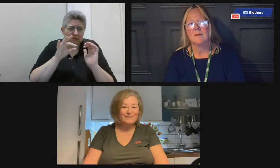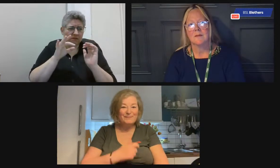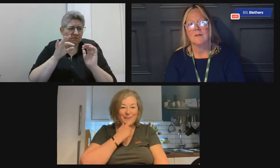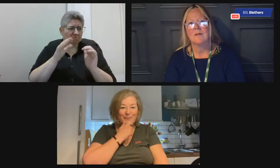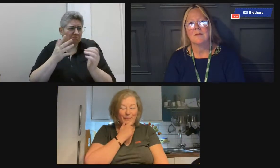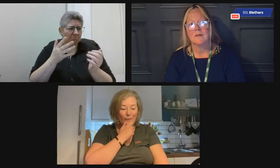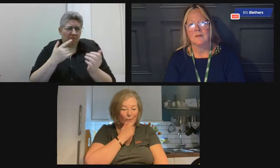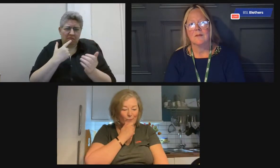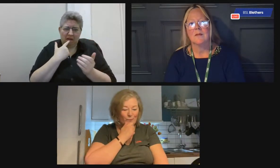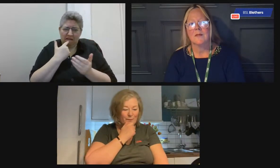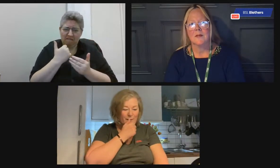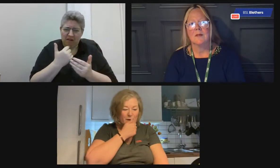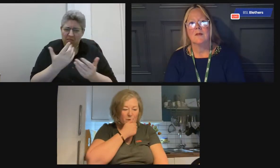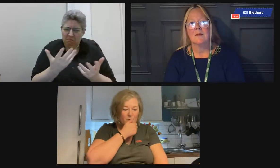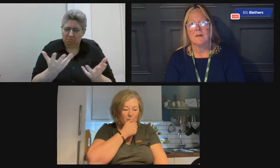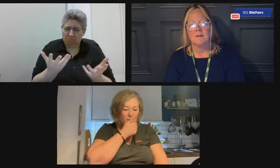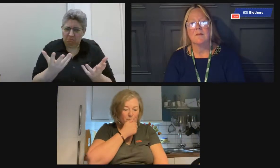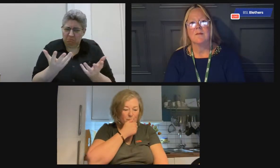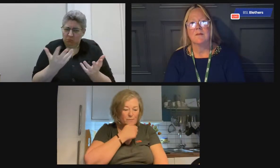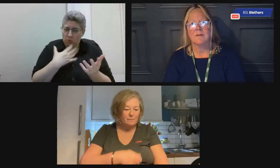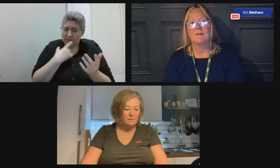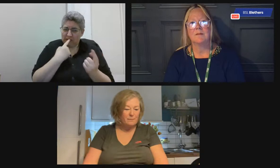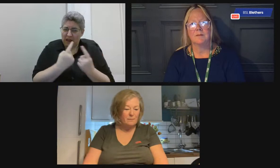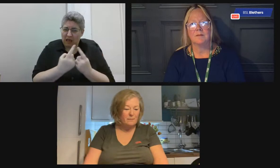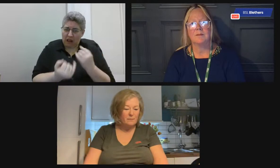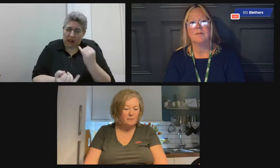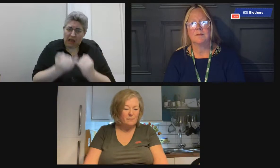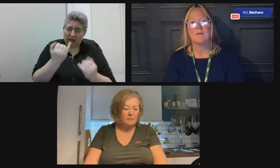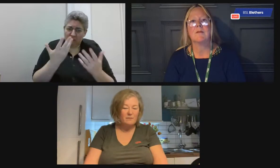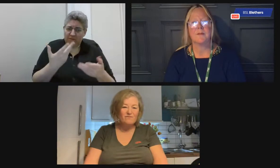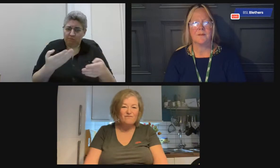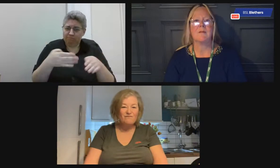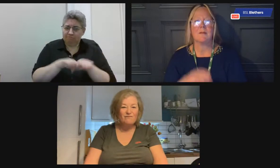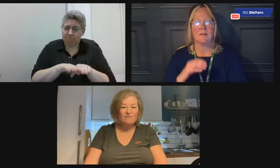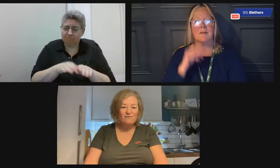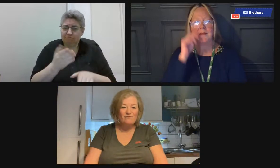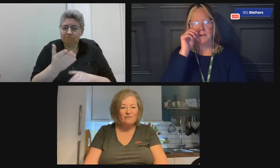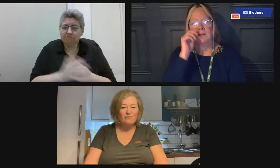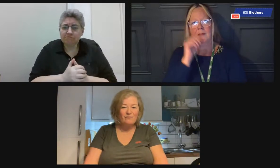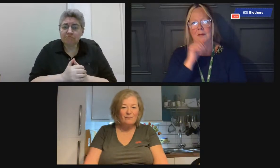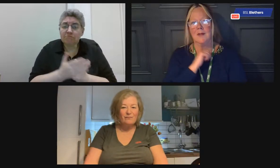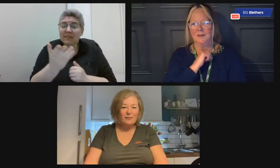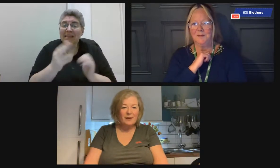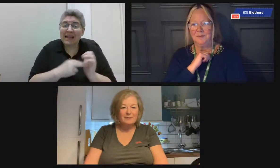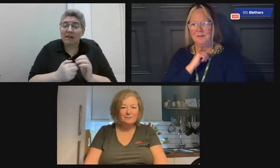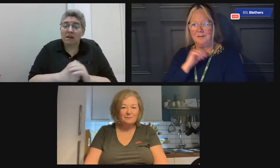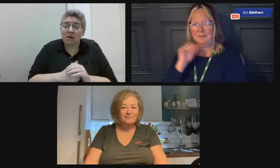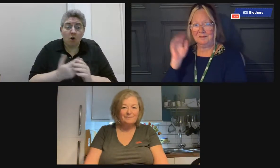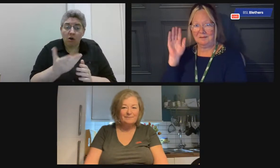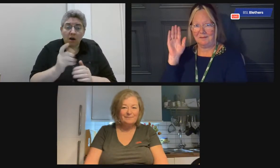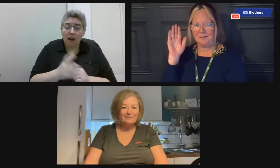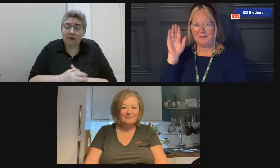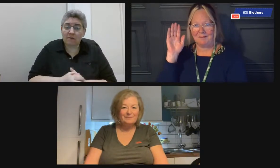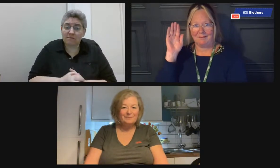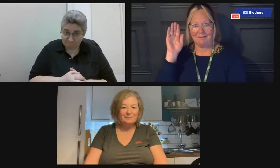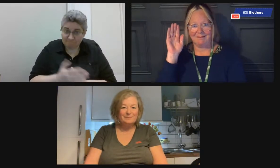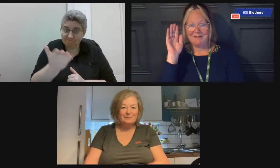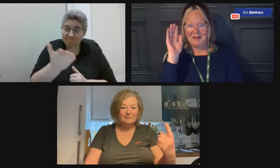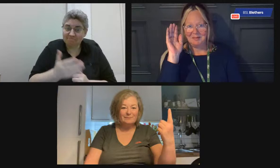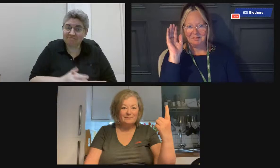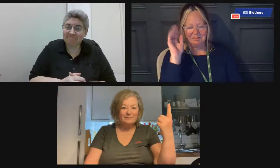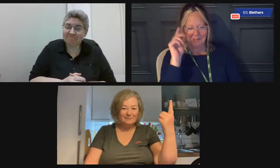about cancer, any tips, any advice you might be offering them, any final words before we close?